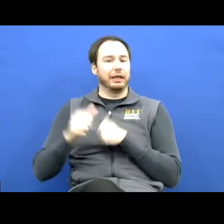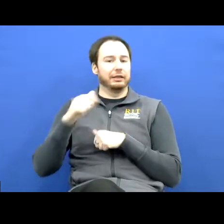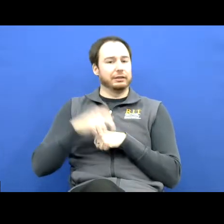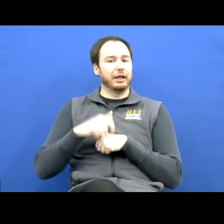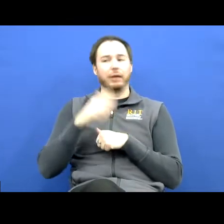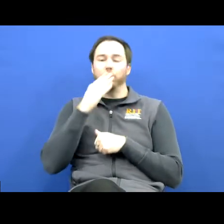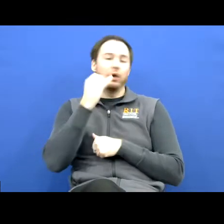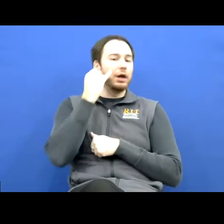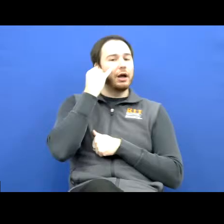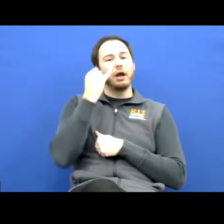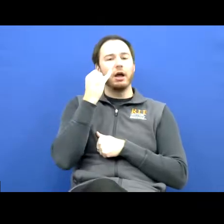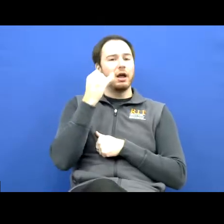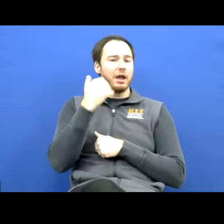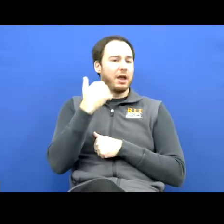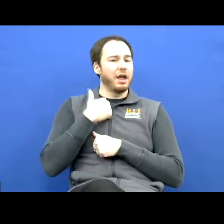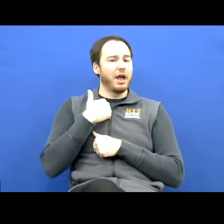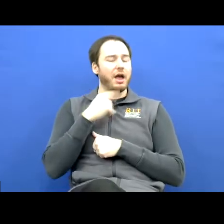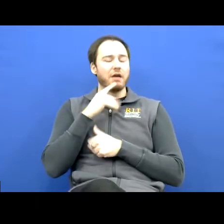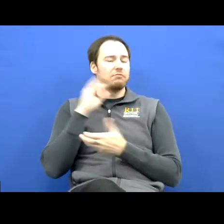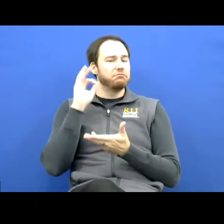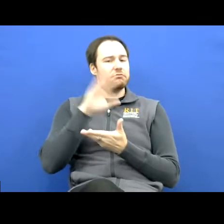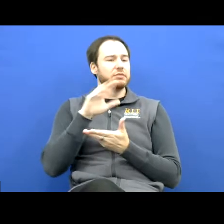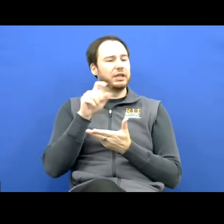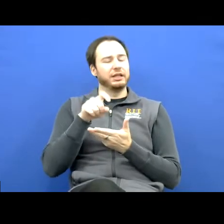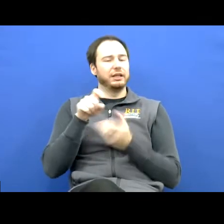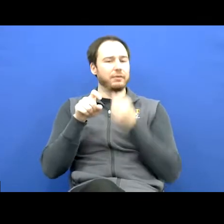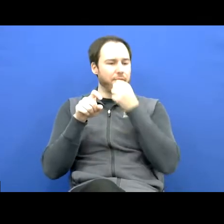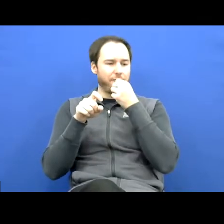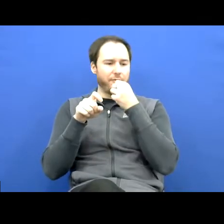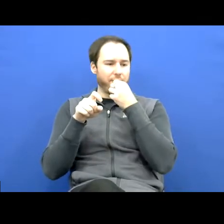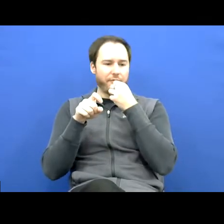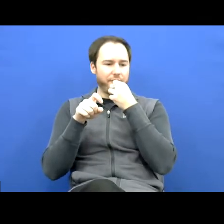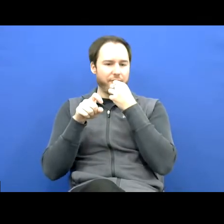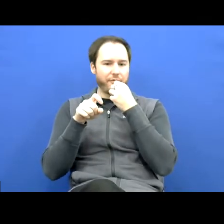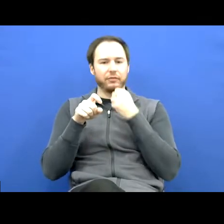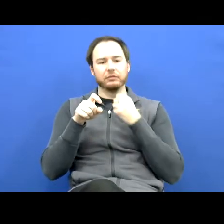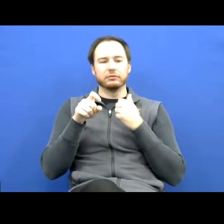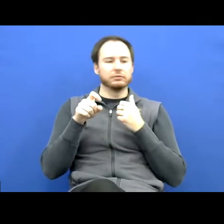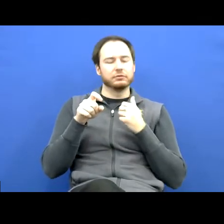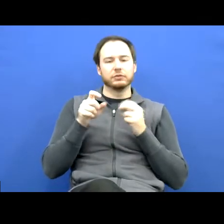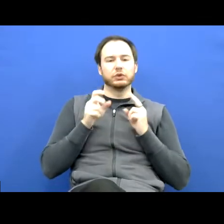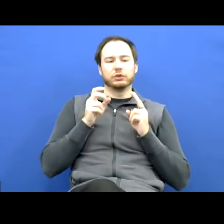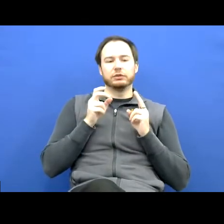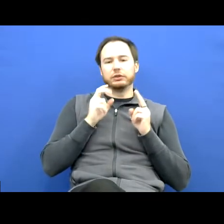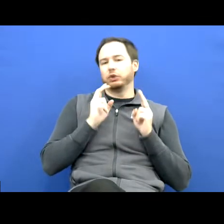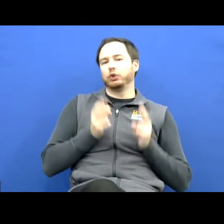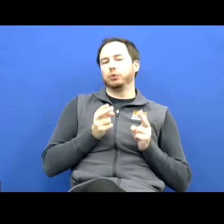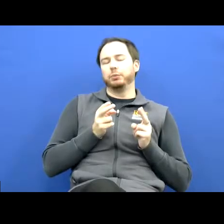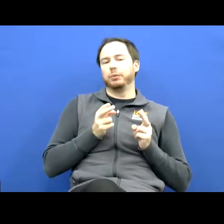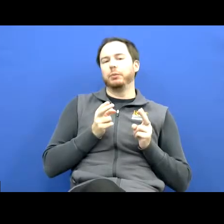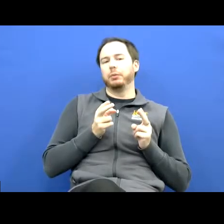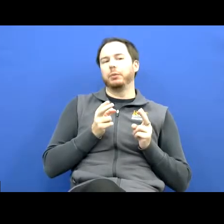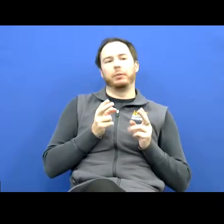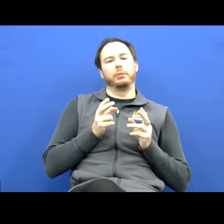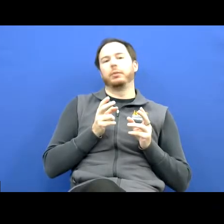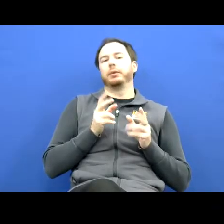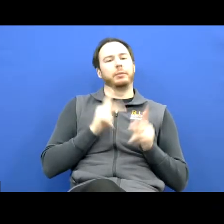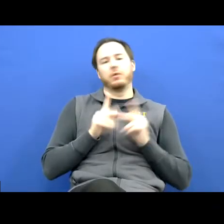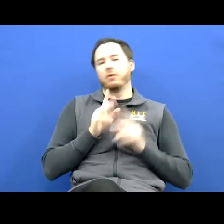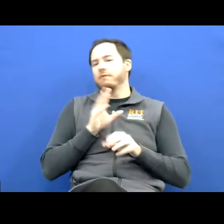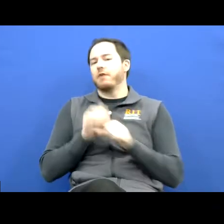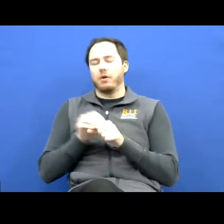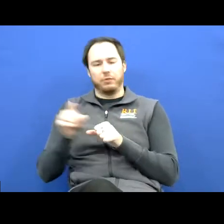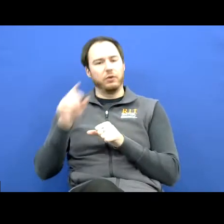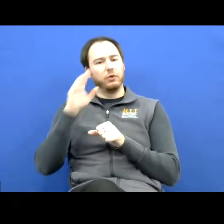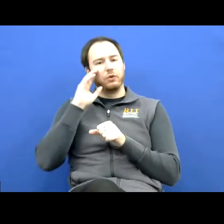good idea that somebody has that needs the human capital involved in it, they know an organization that